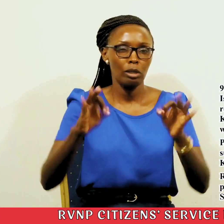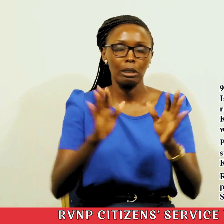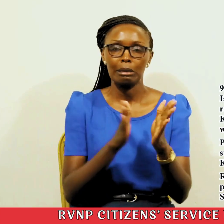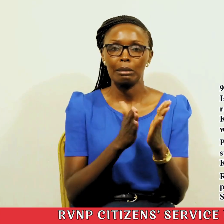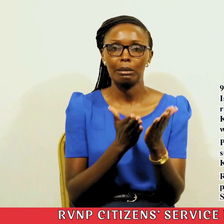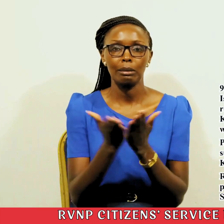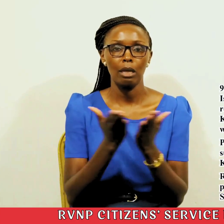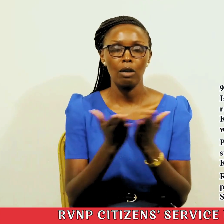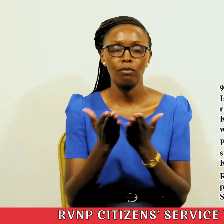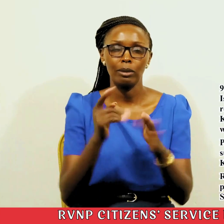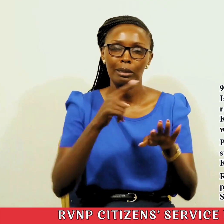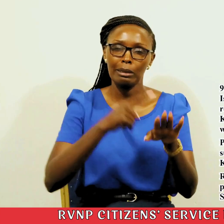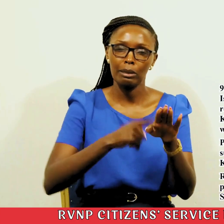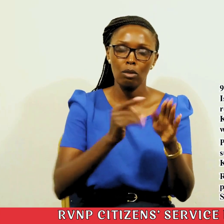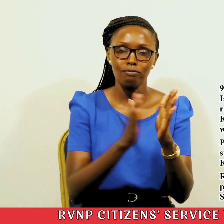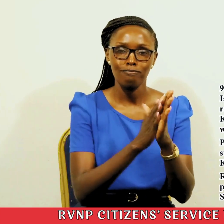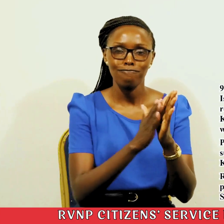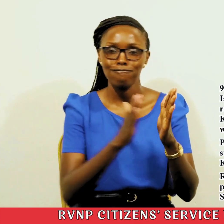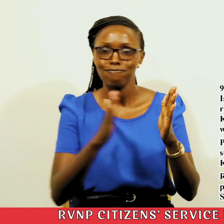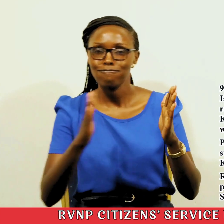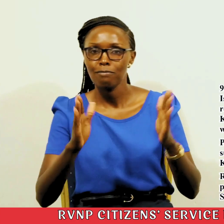is within 5 days.